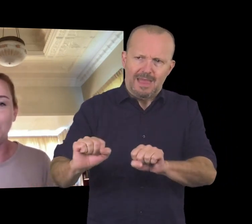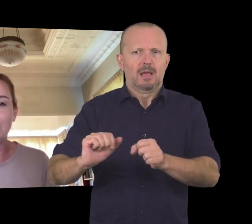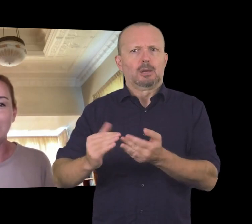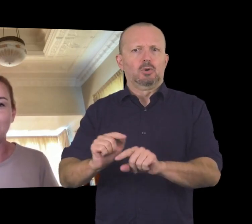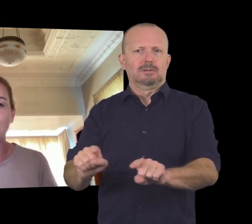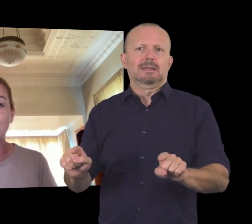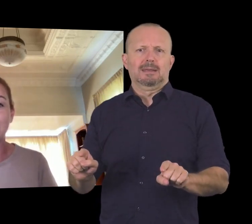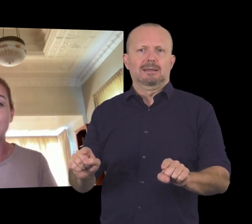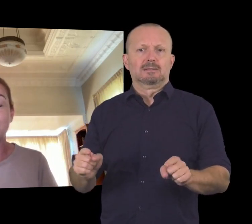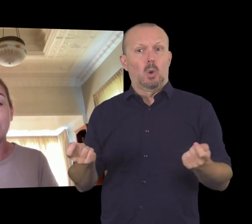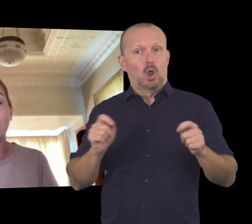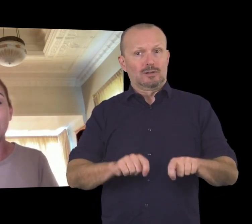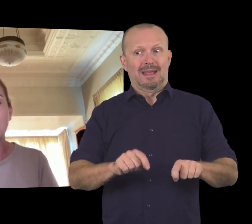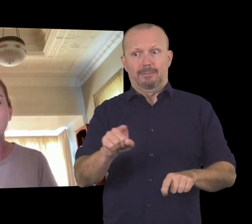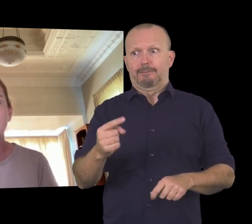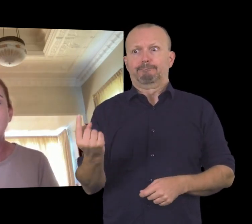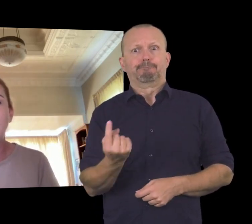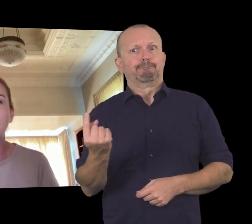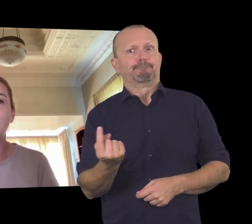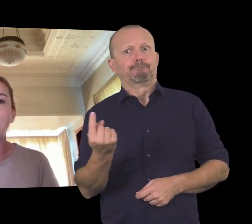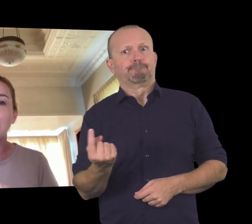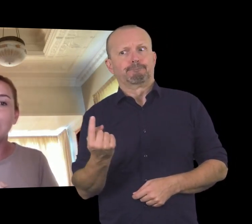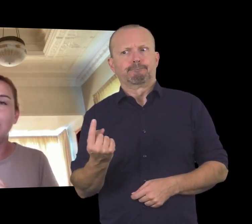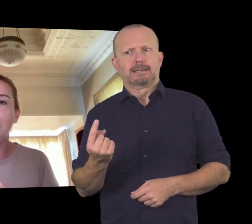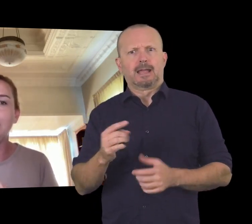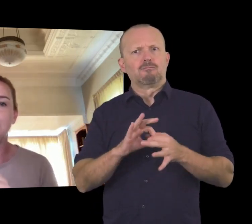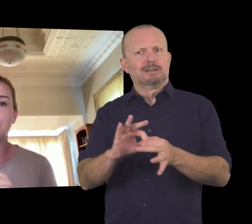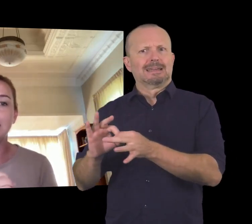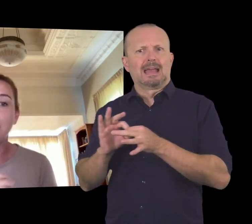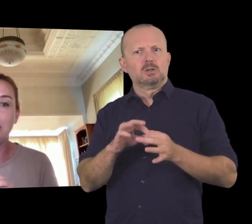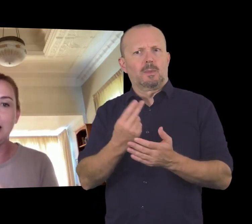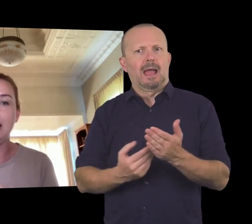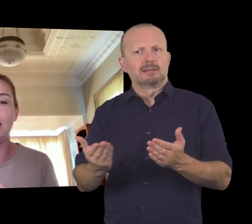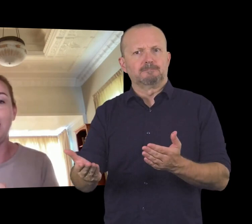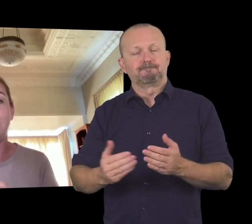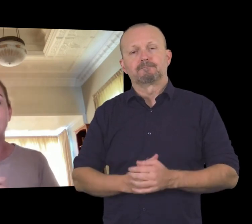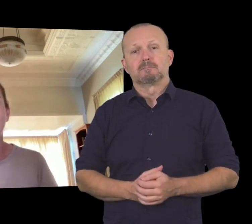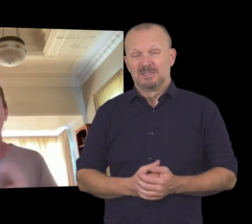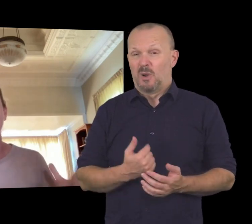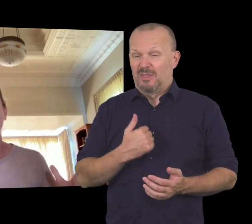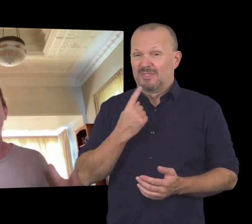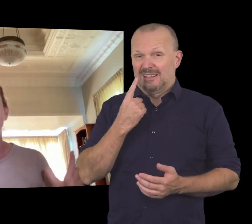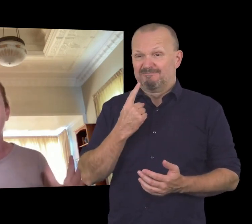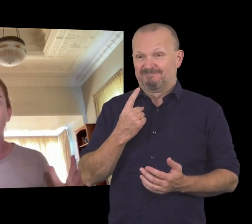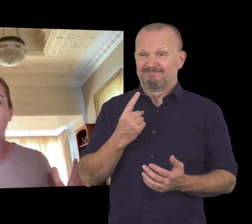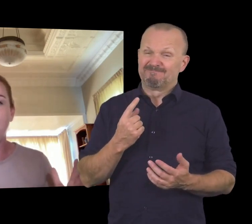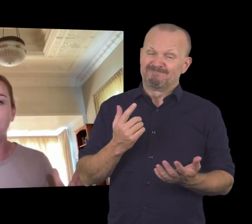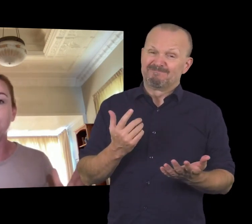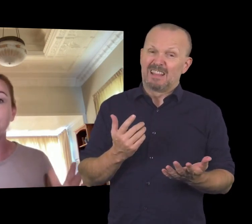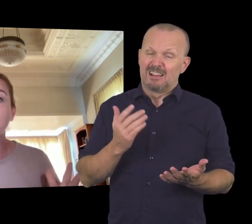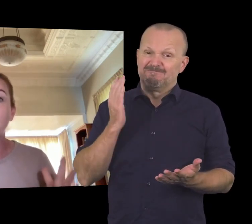this community during the lockdowns. And I think I can safely say that there isn't a huge amount